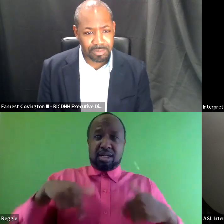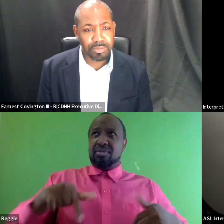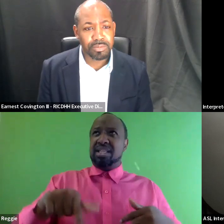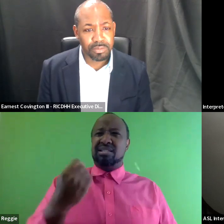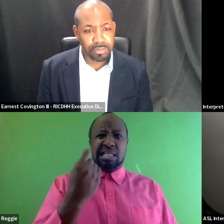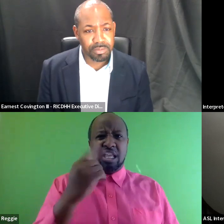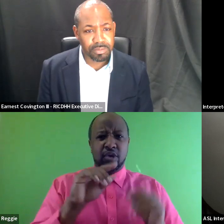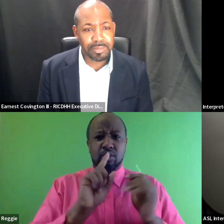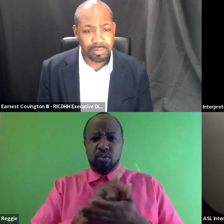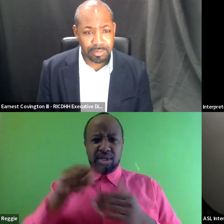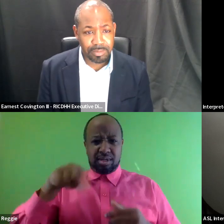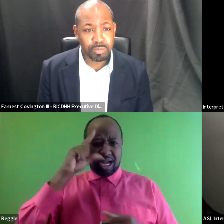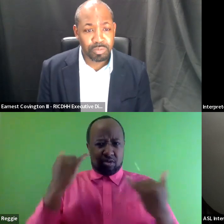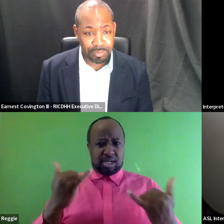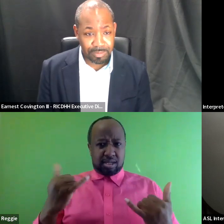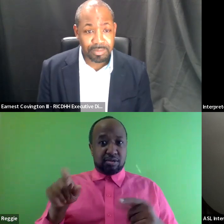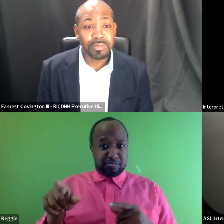recognize,